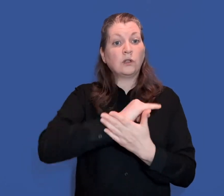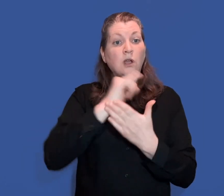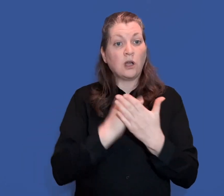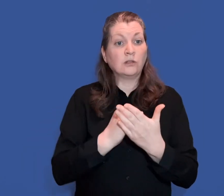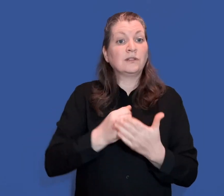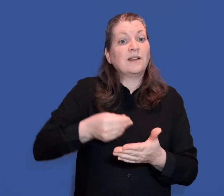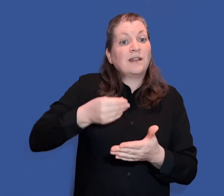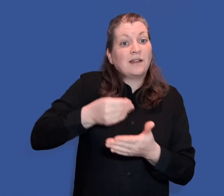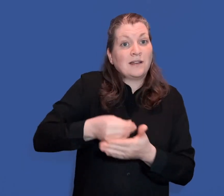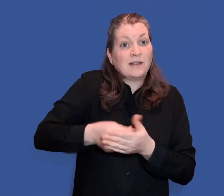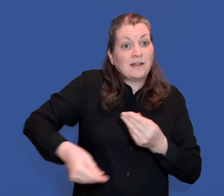Category A